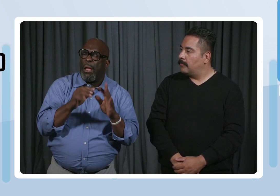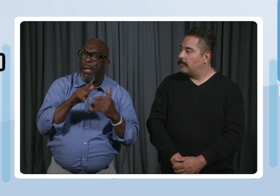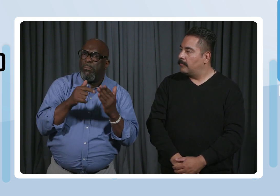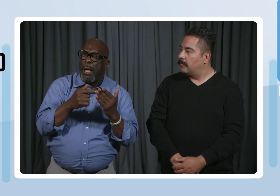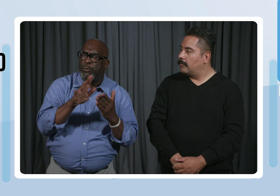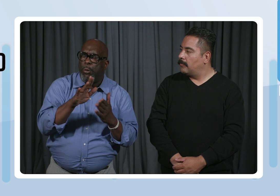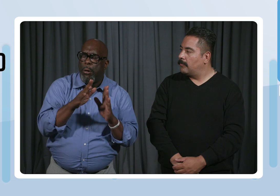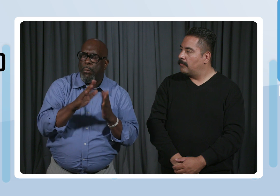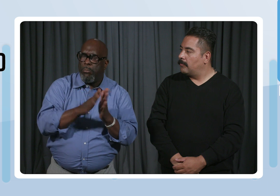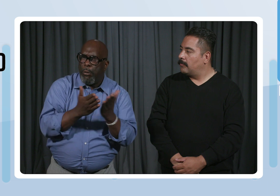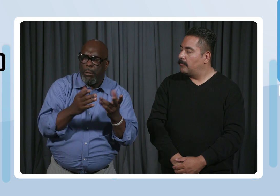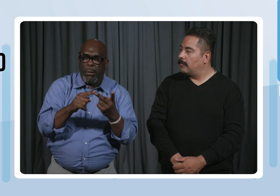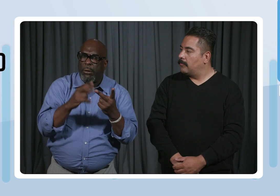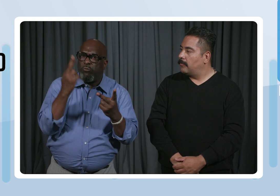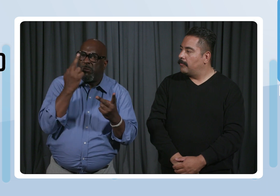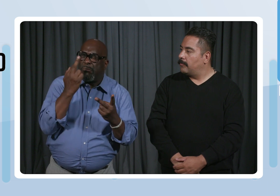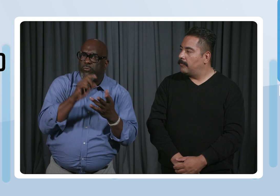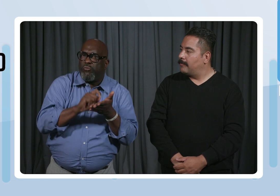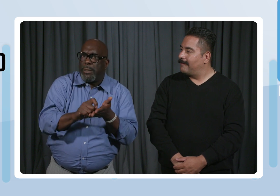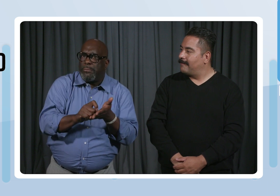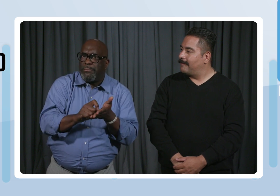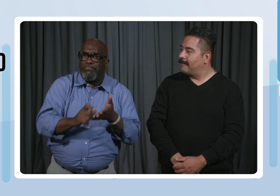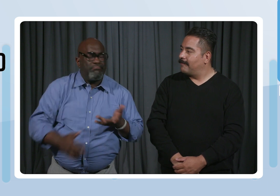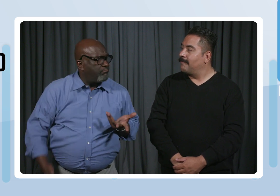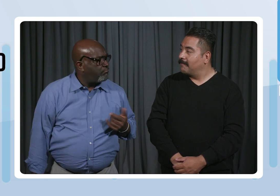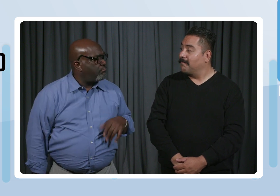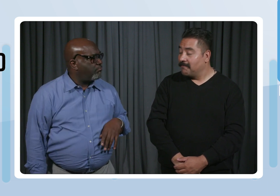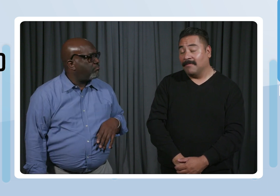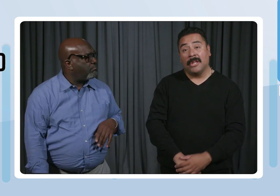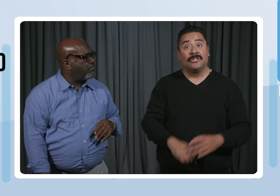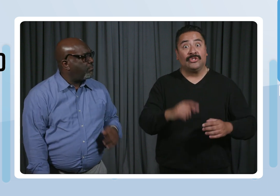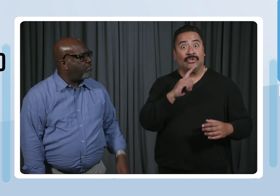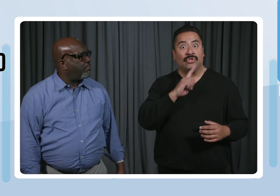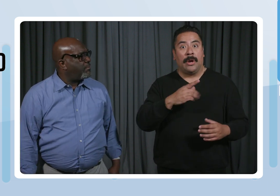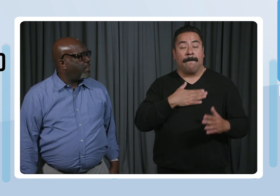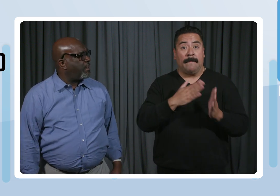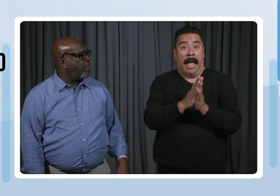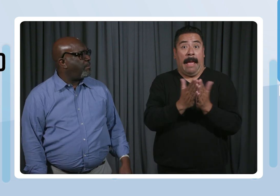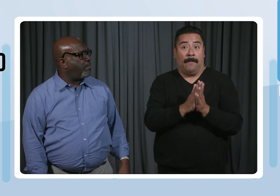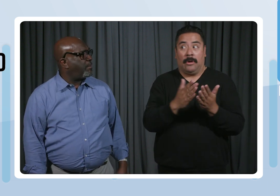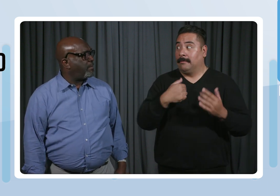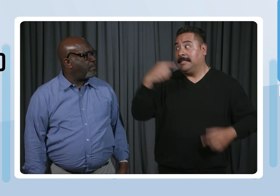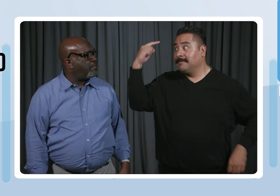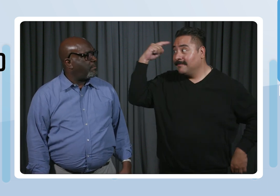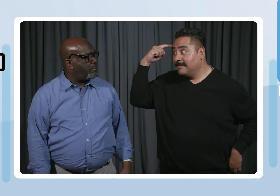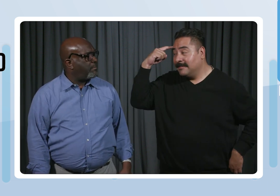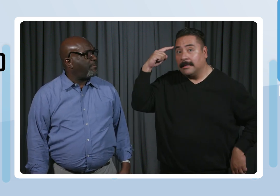So my book is, in my mind,